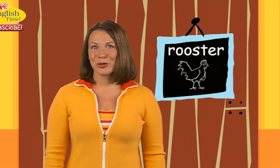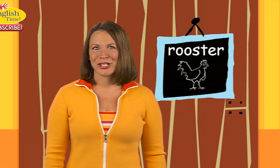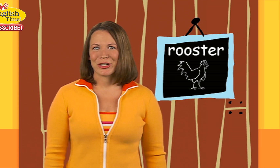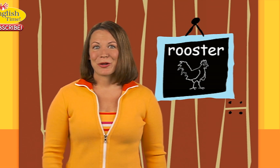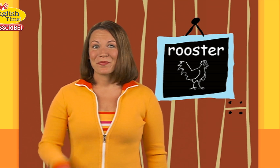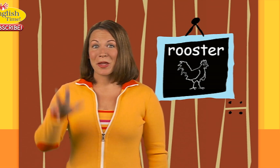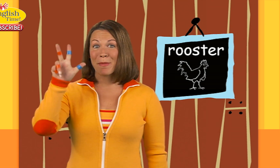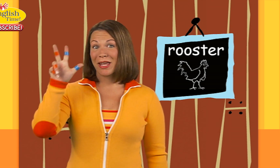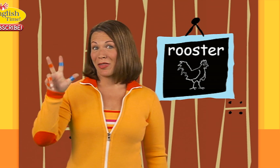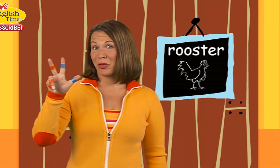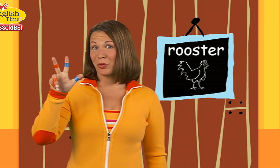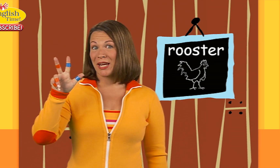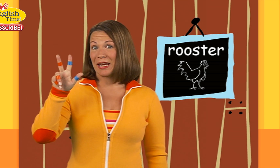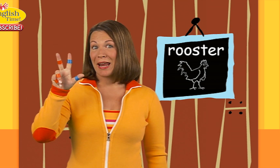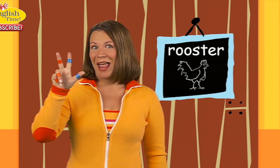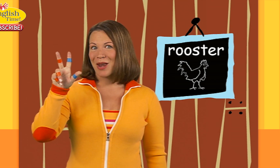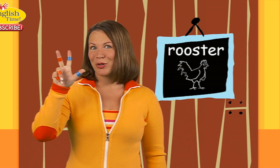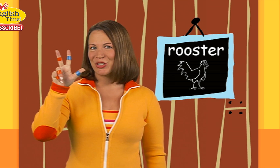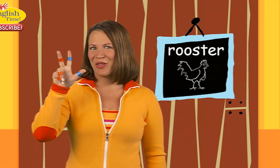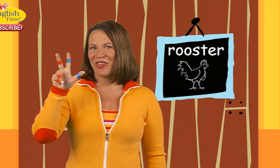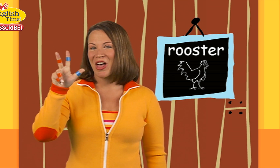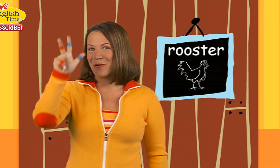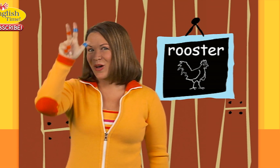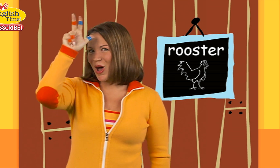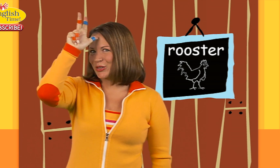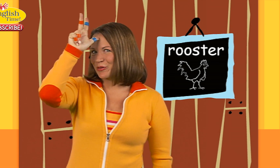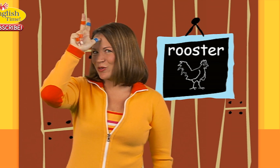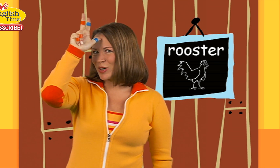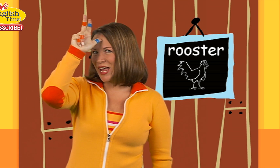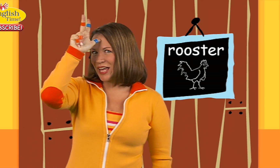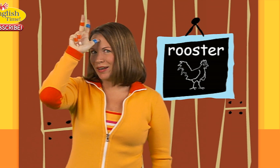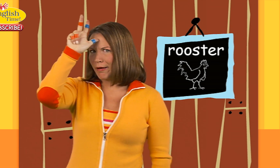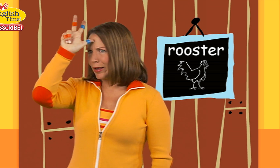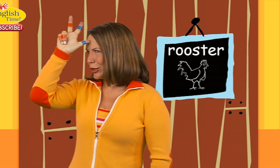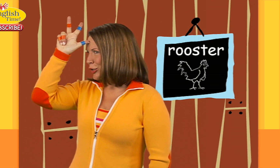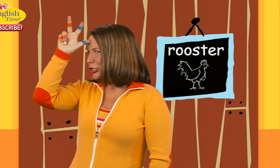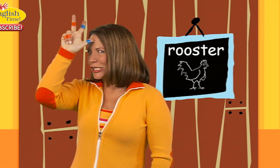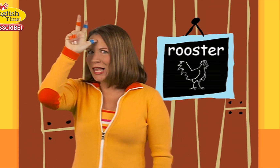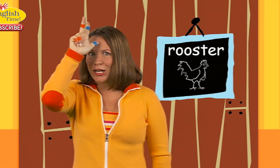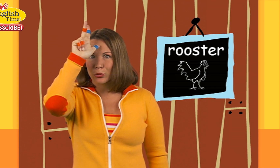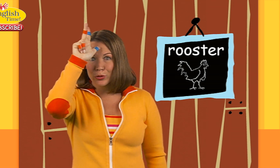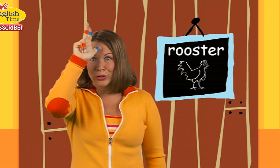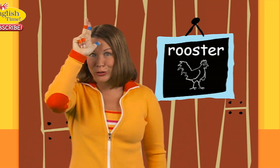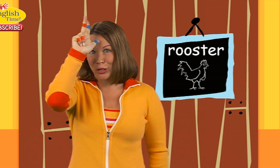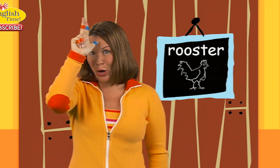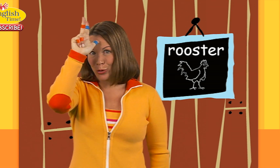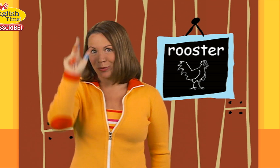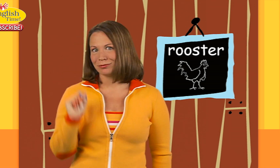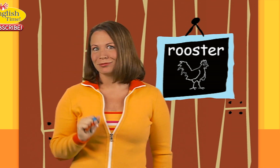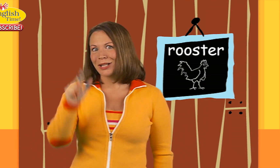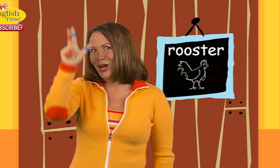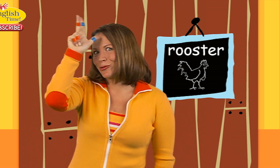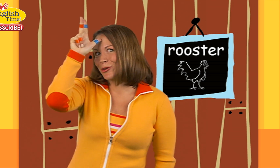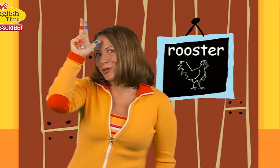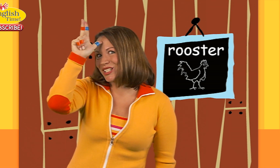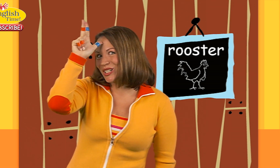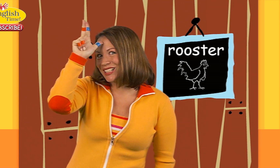Rooster. Make a 3 and put your thumb on your forehead. Looks just like a rooster's comb. Rooster.